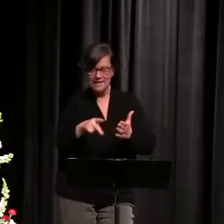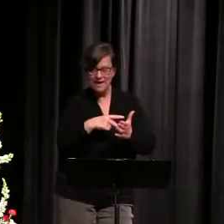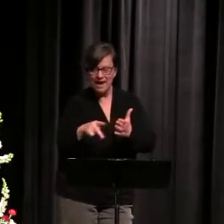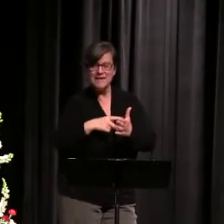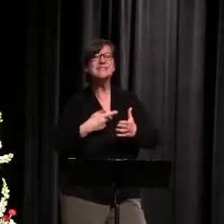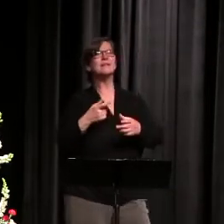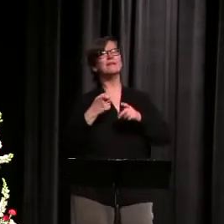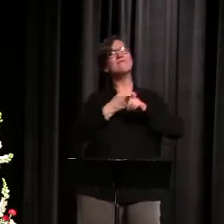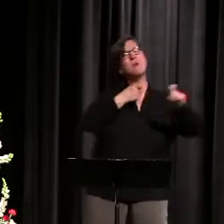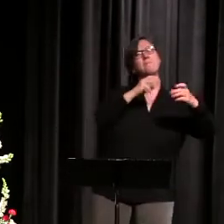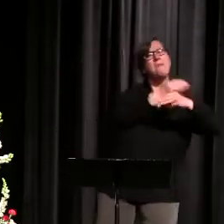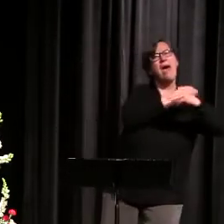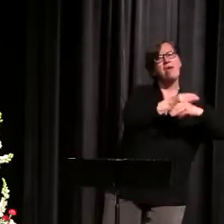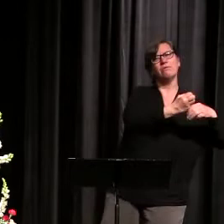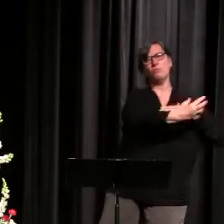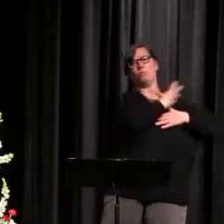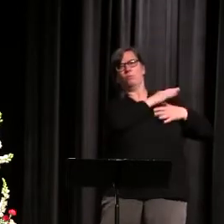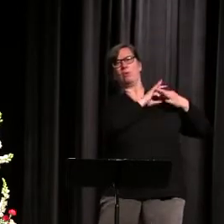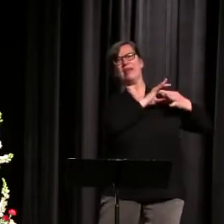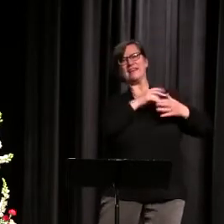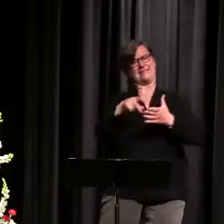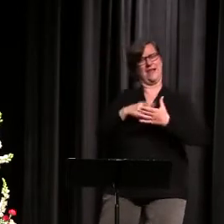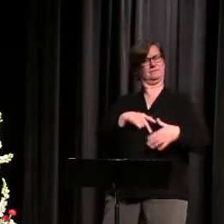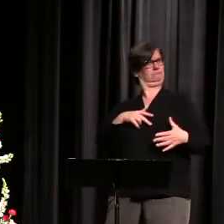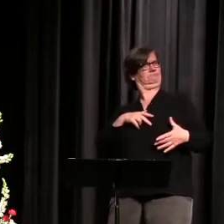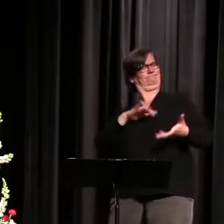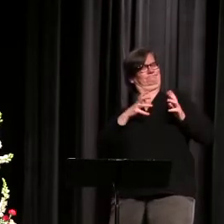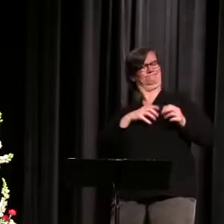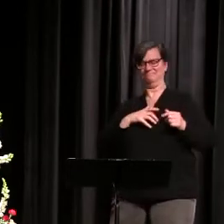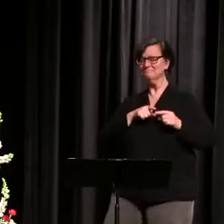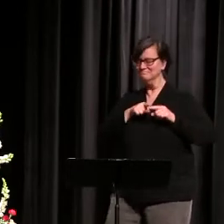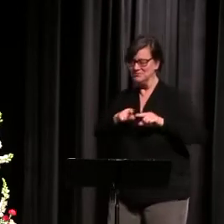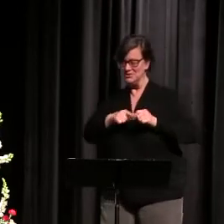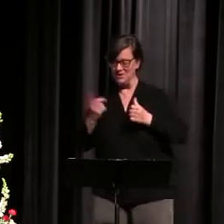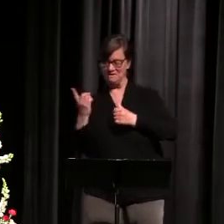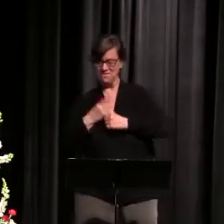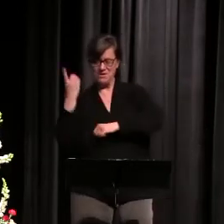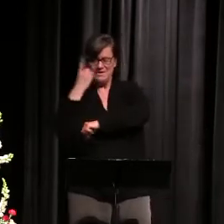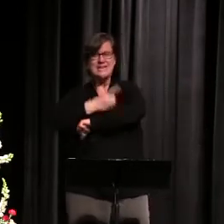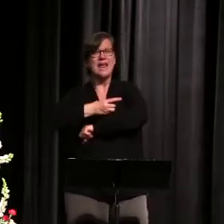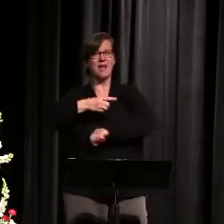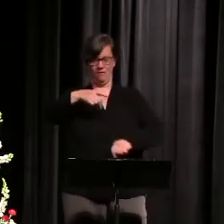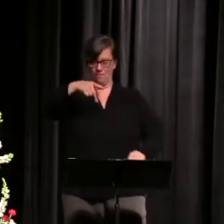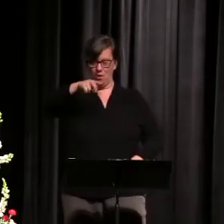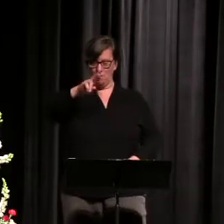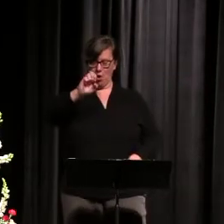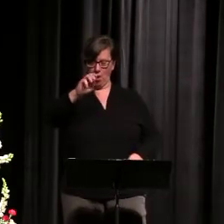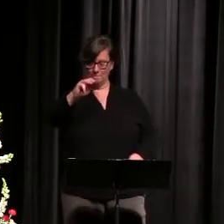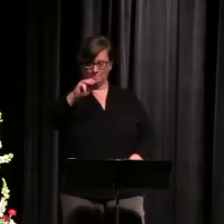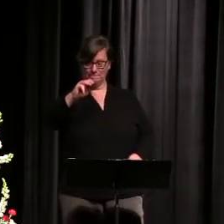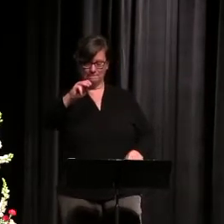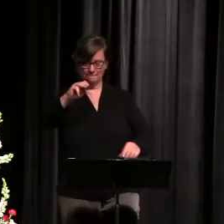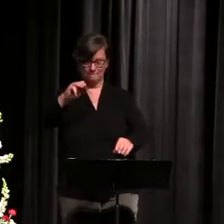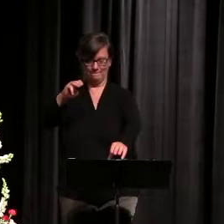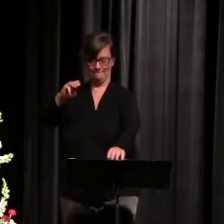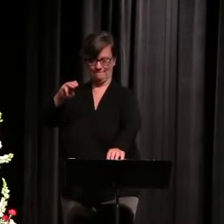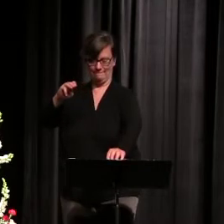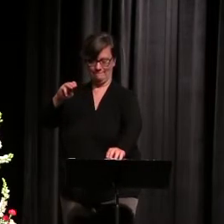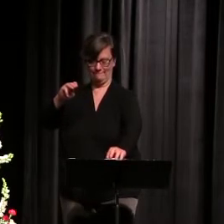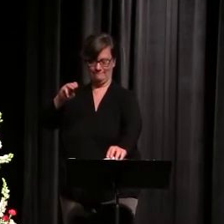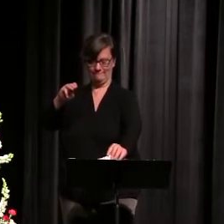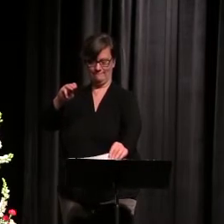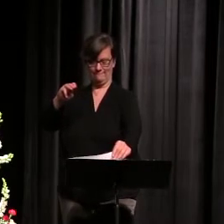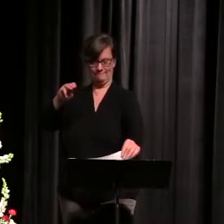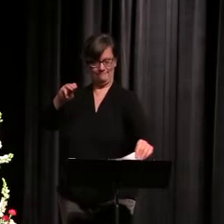on the first day of school, and Mr. Page busting down on the dance floor at the Boston Dance. But now, to add